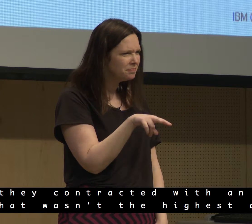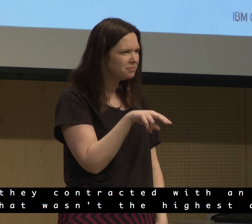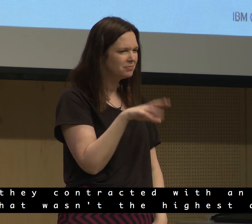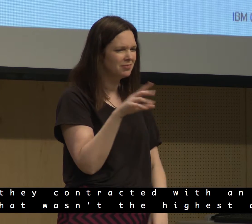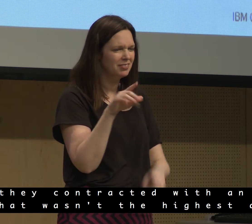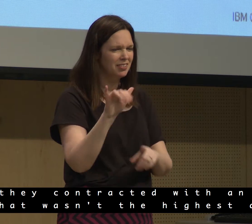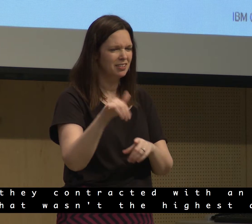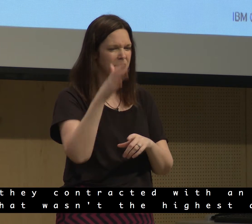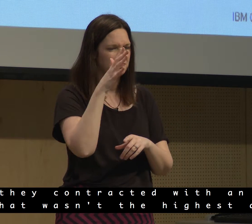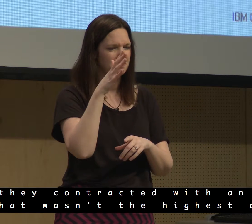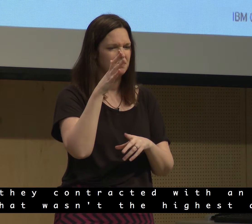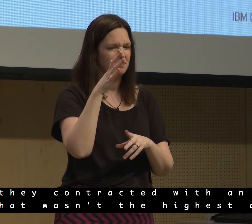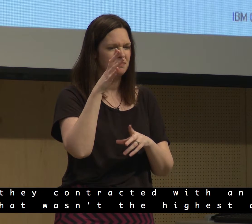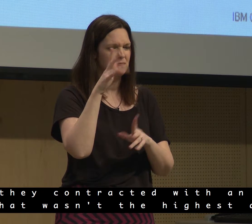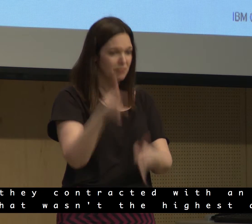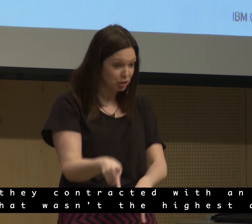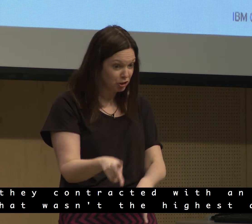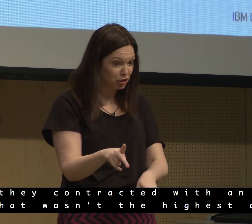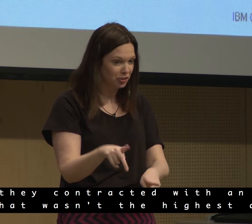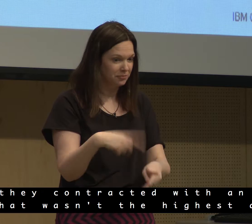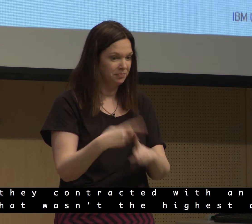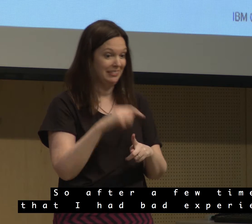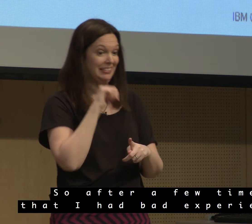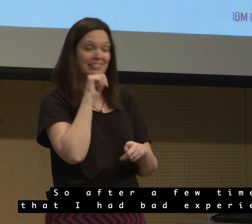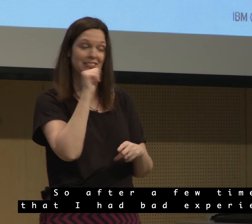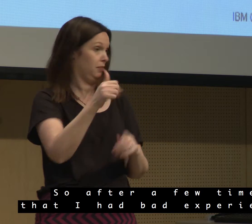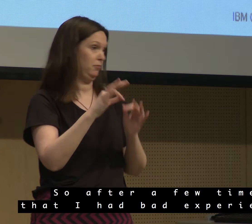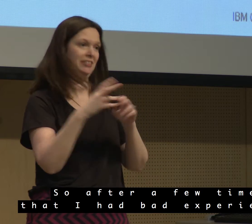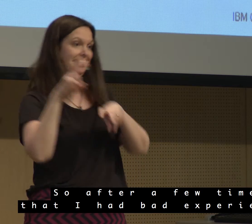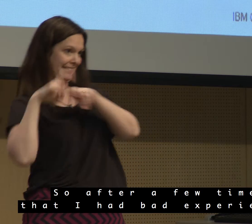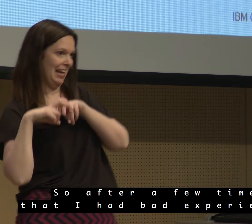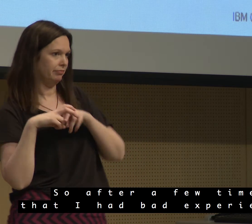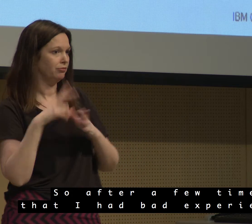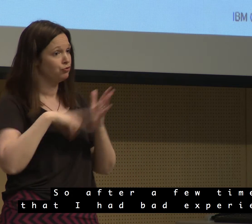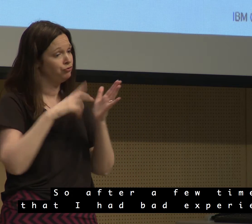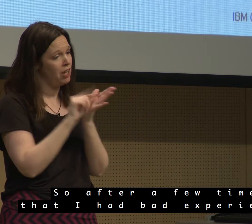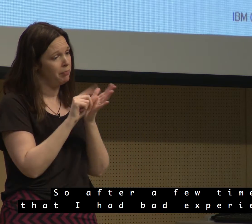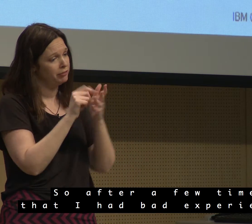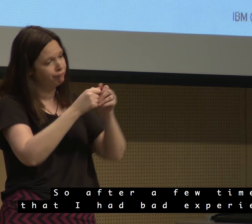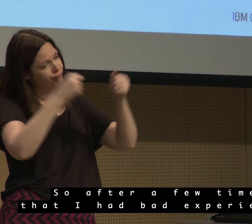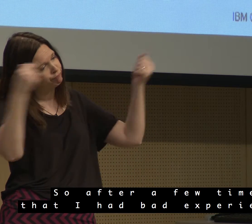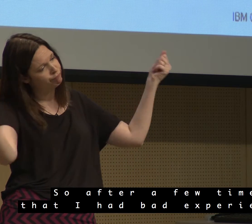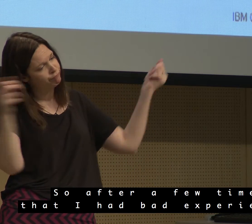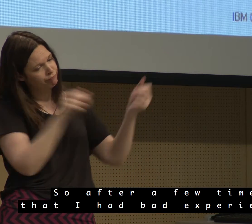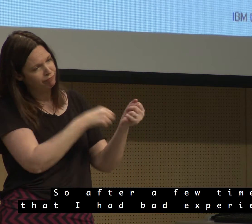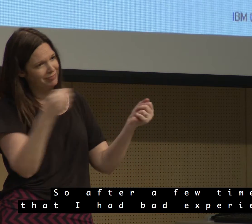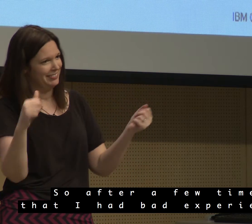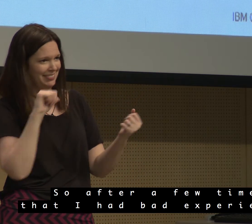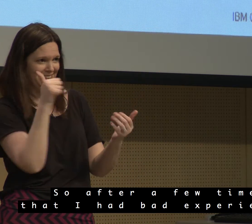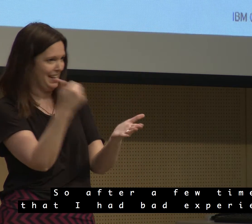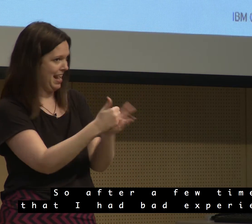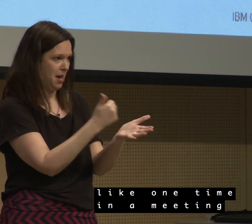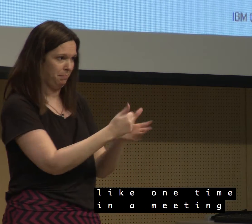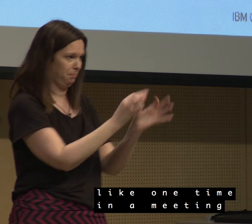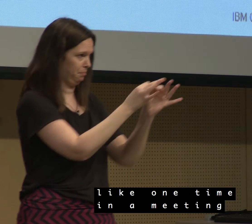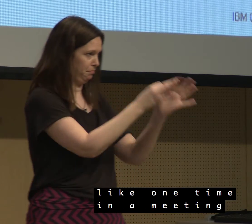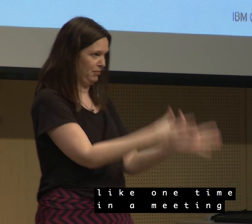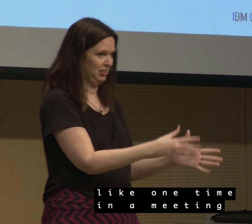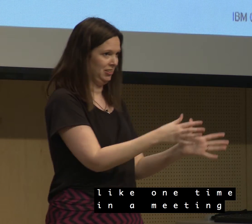an agency that wasn't the highest quality. So after a few times that I had bad experiences,